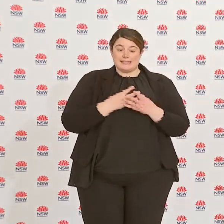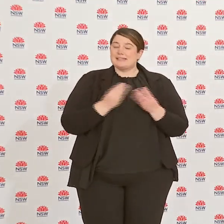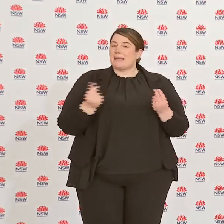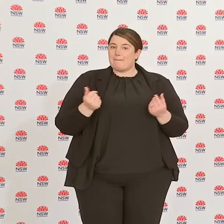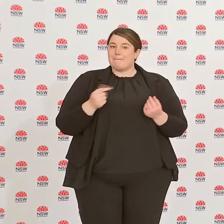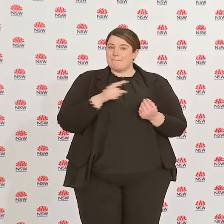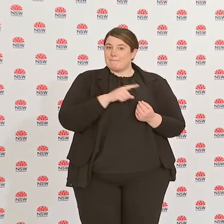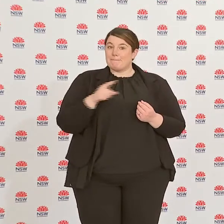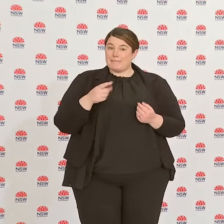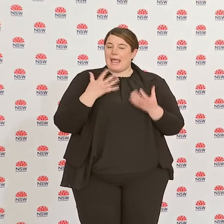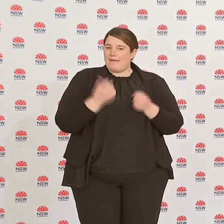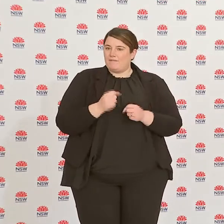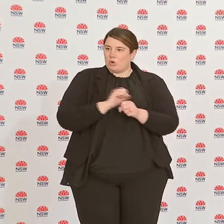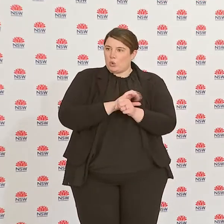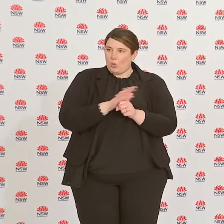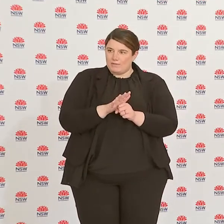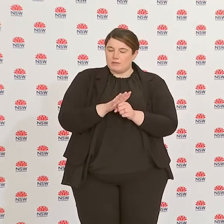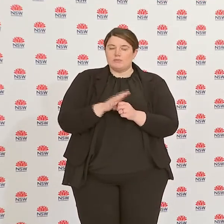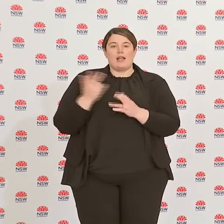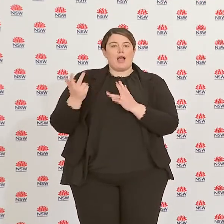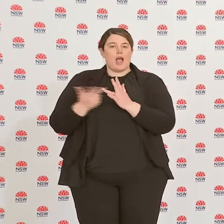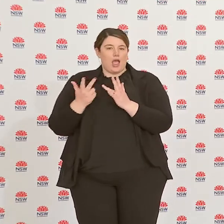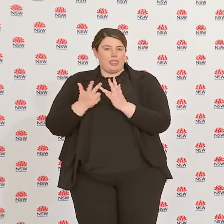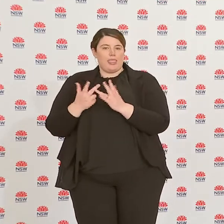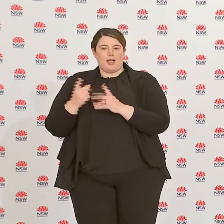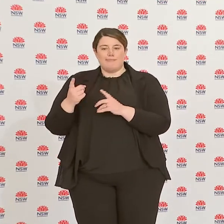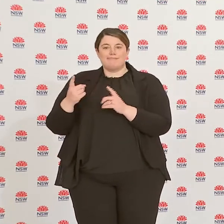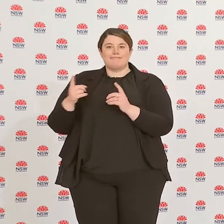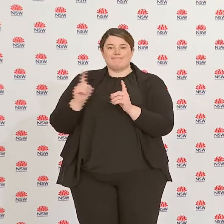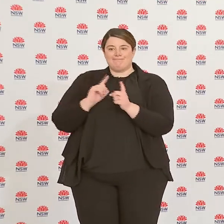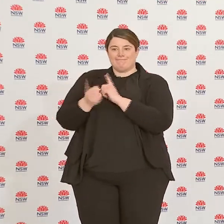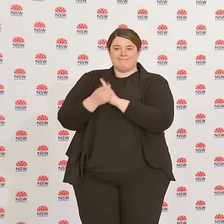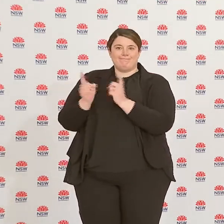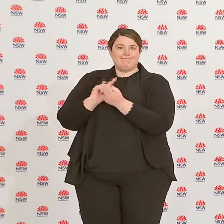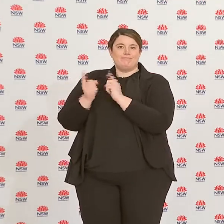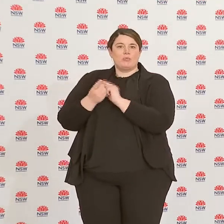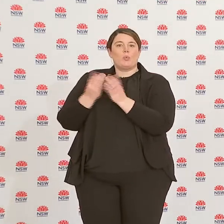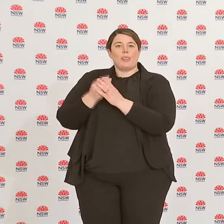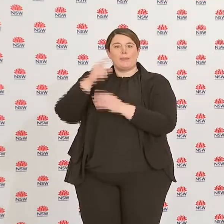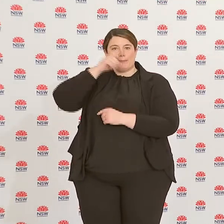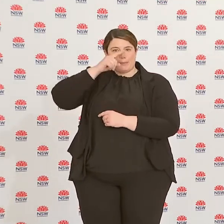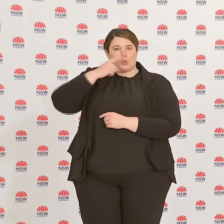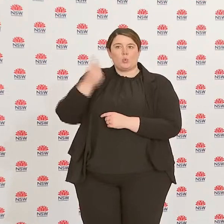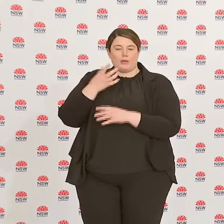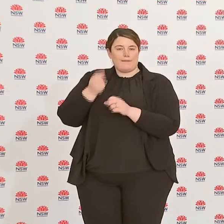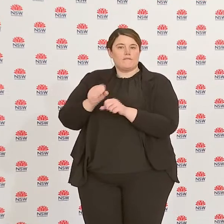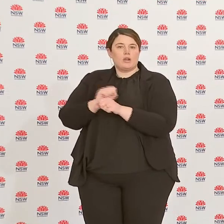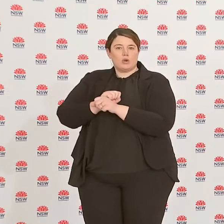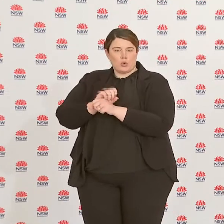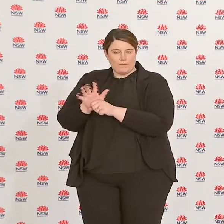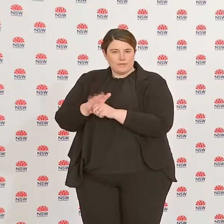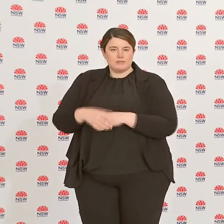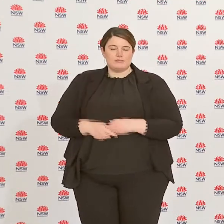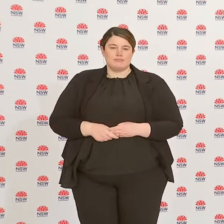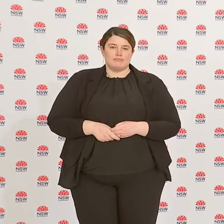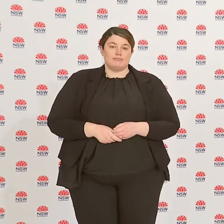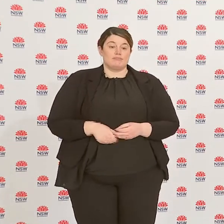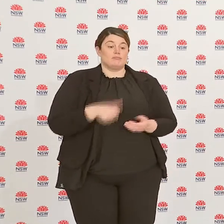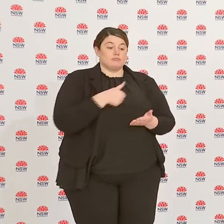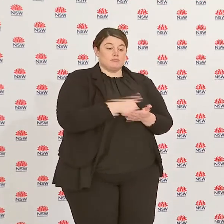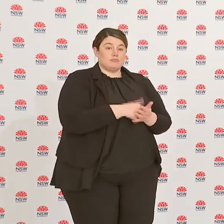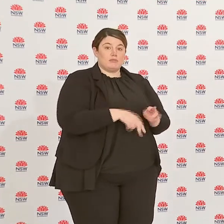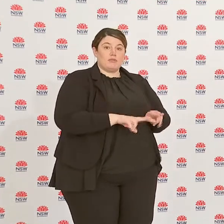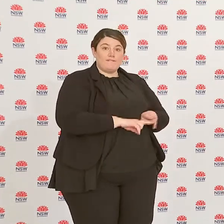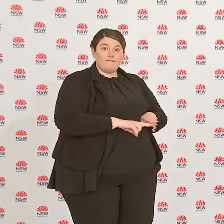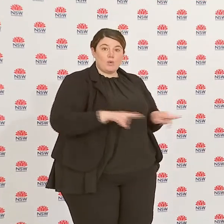are obviously positive and others are close contacts of the positive cases. The ground floor residents are